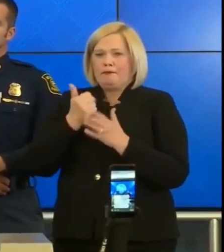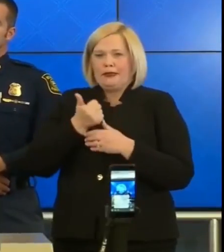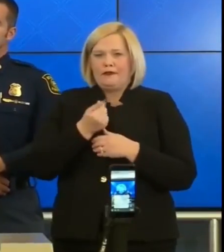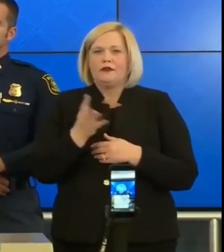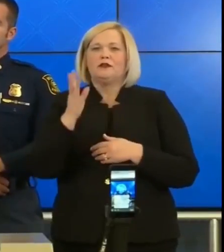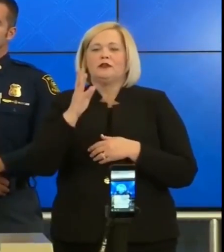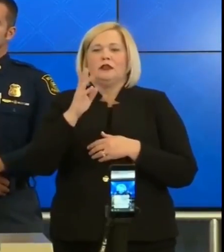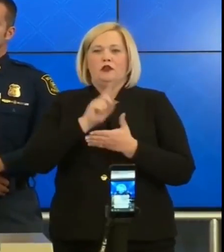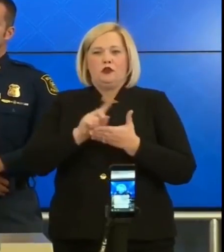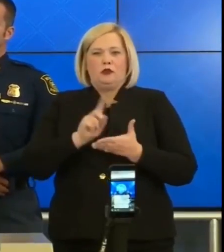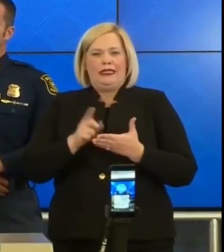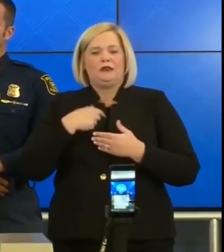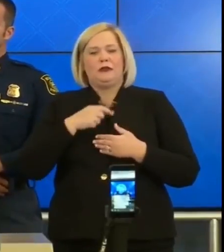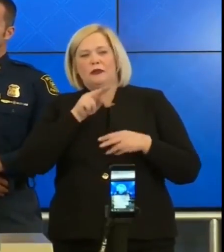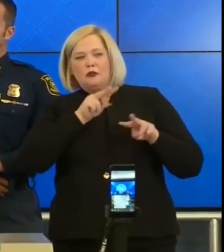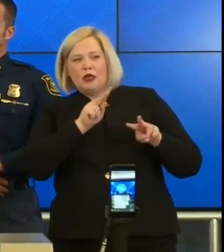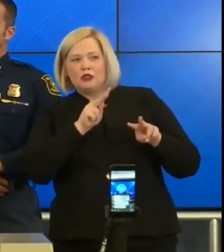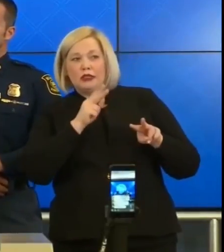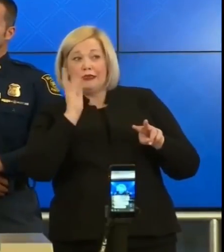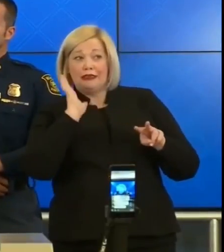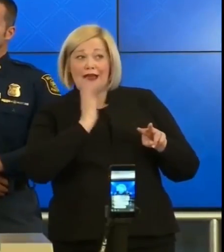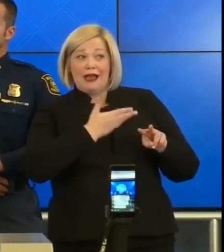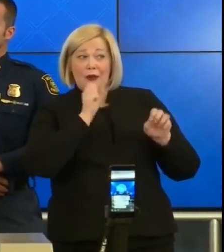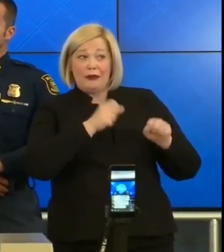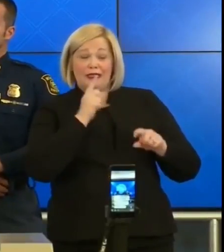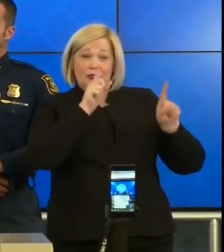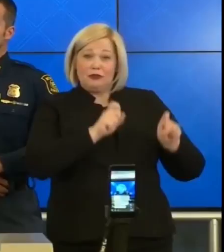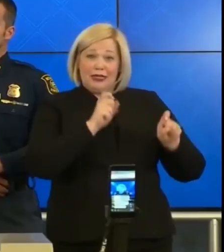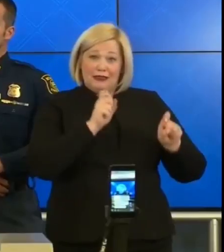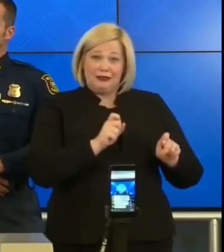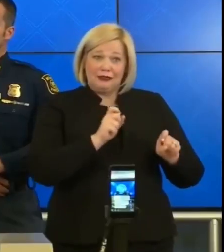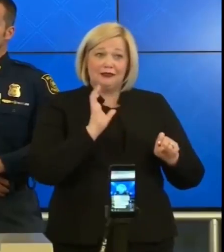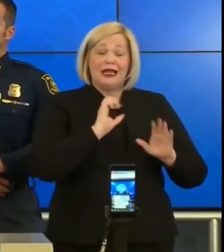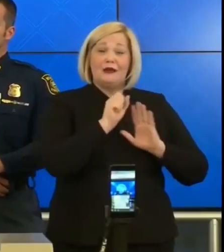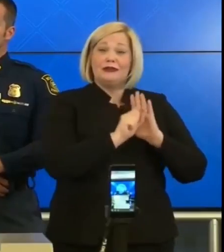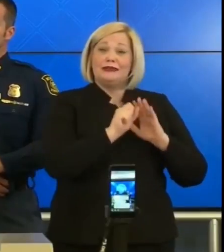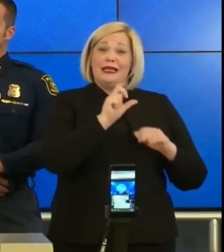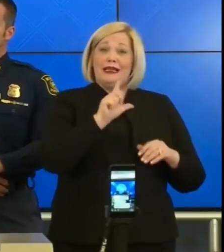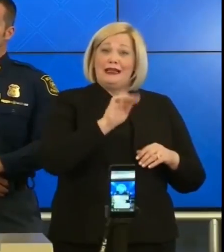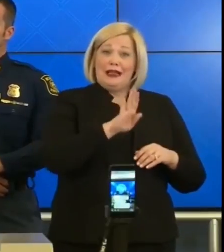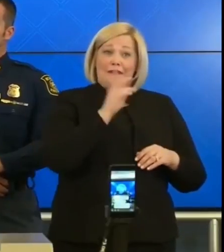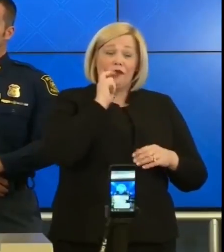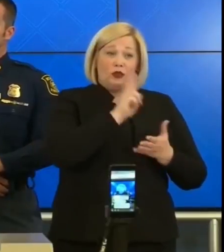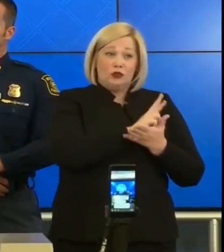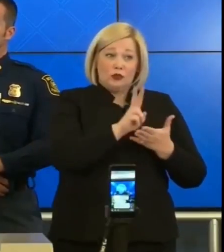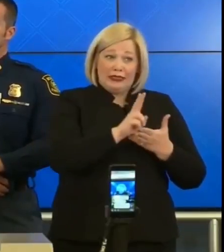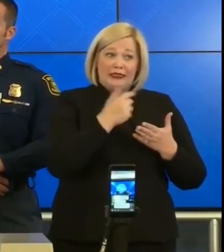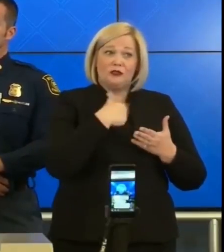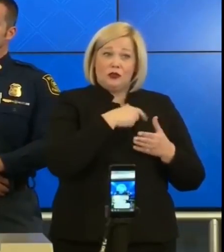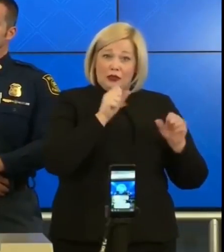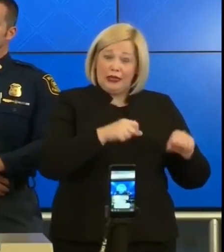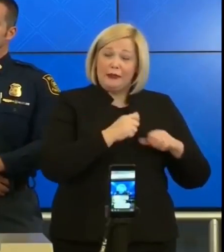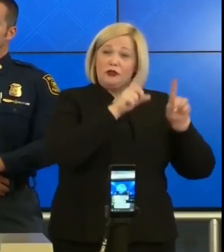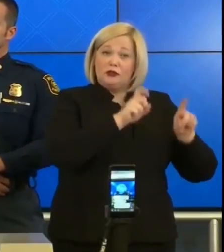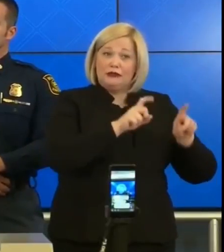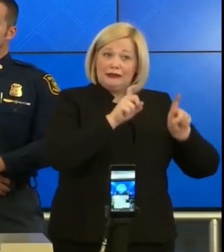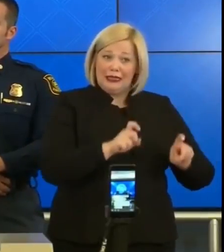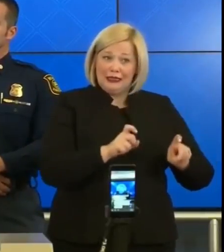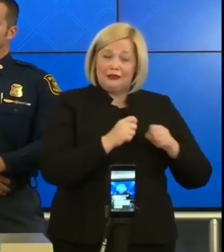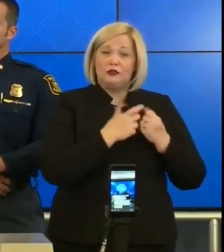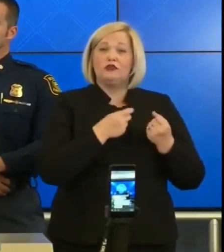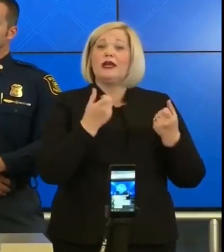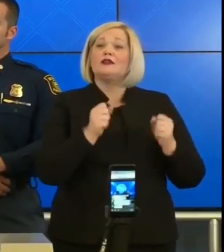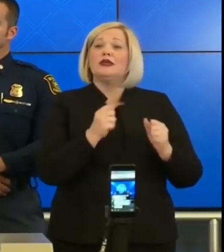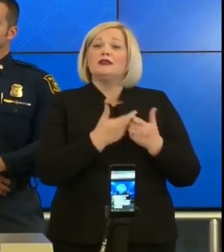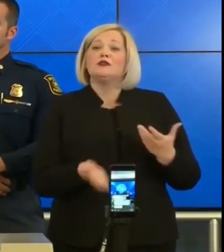several weeks been monitoring our ability to test. Our state lab for over 2 weeks now has been able to test. We are looking at expanding